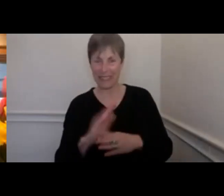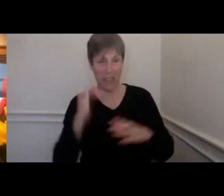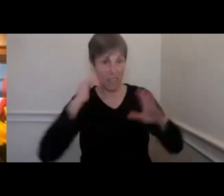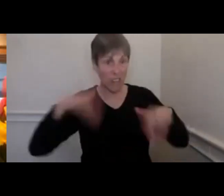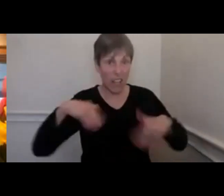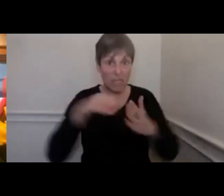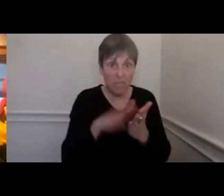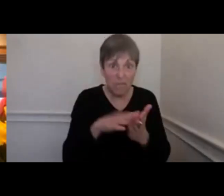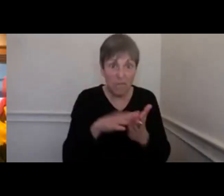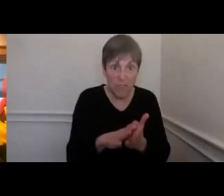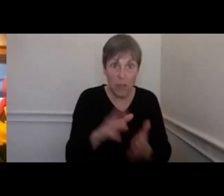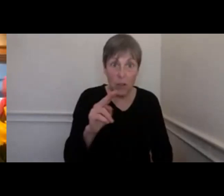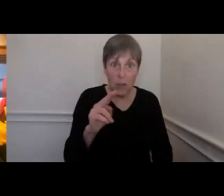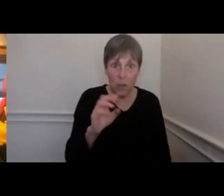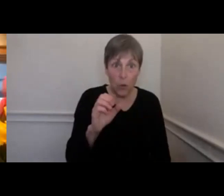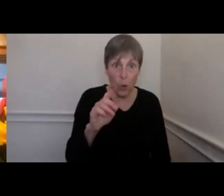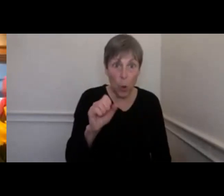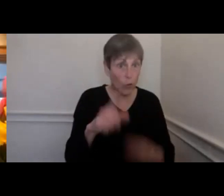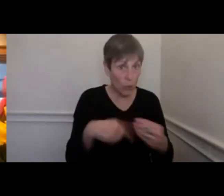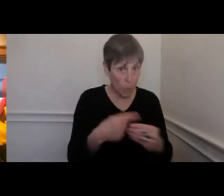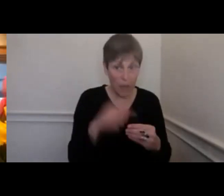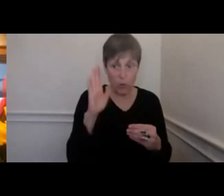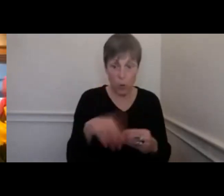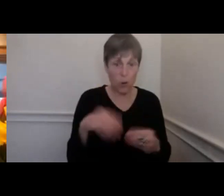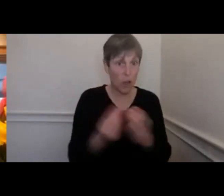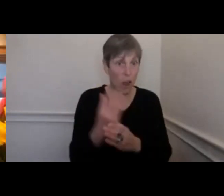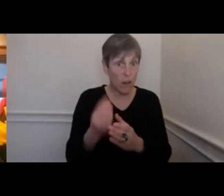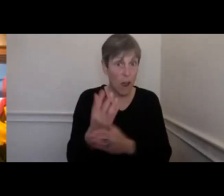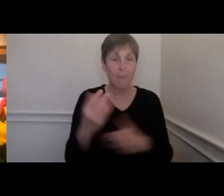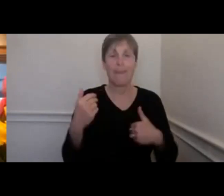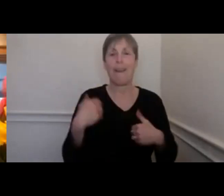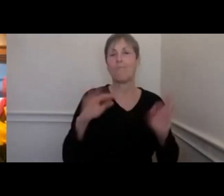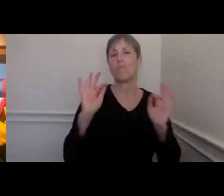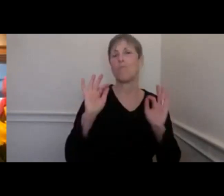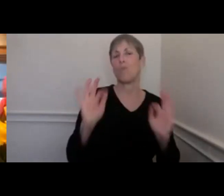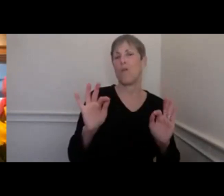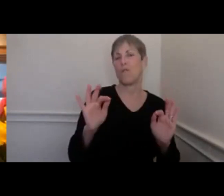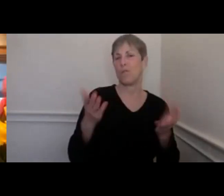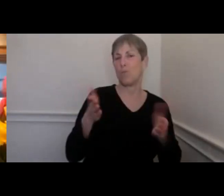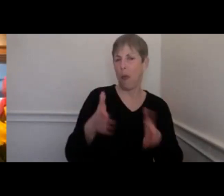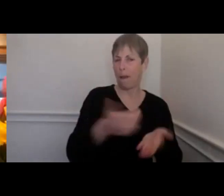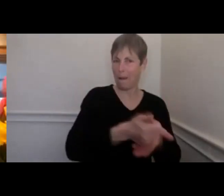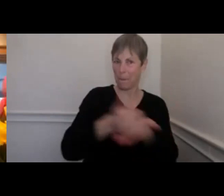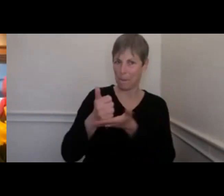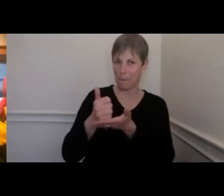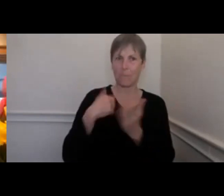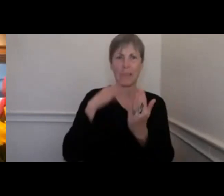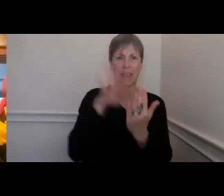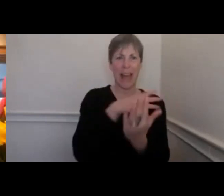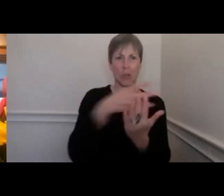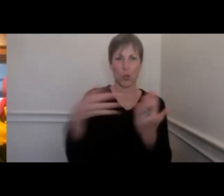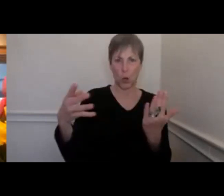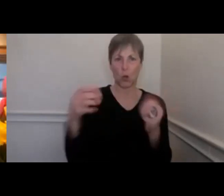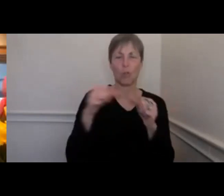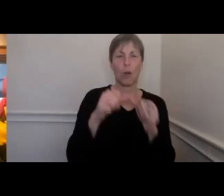many great ways to take notes, and this is one of them. We have our Across the Seasons perpetual calendar, which as a perpetual calendar,